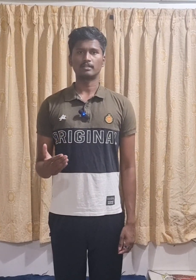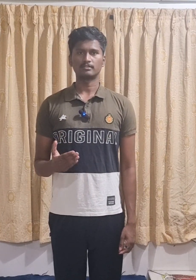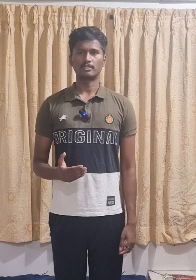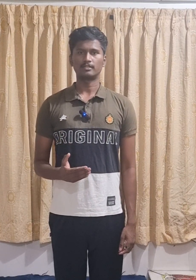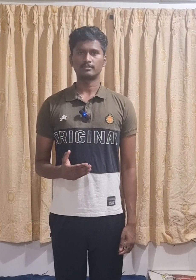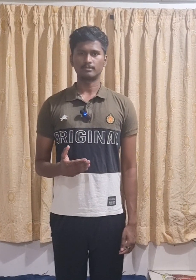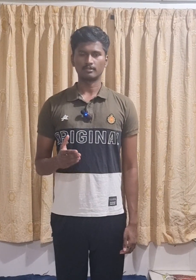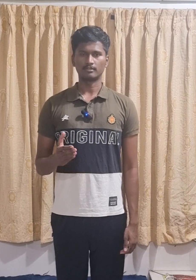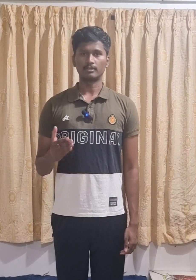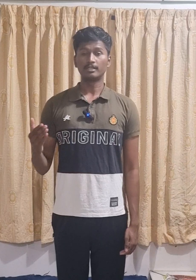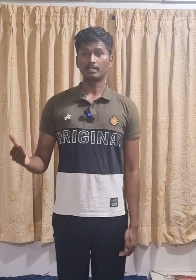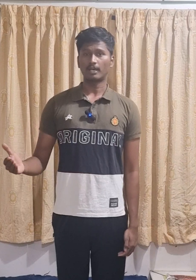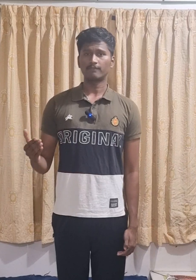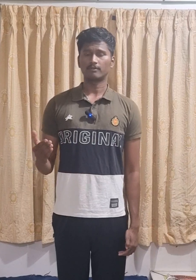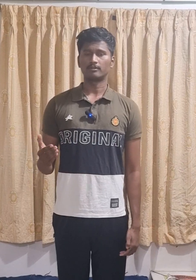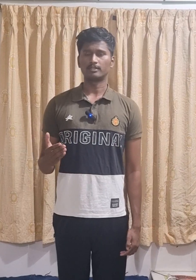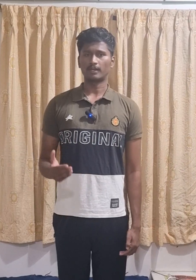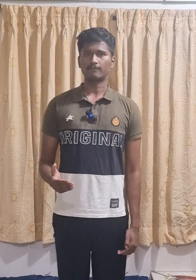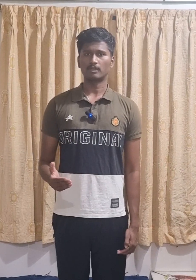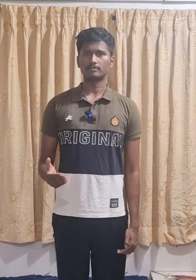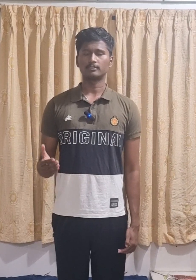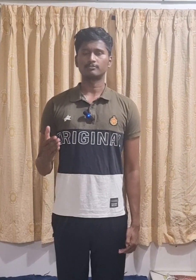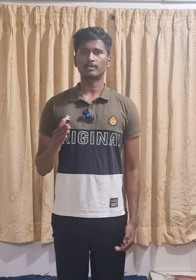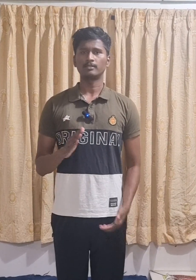that is the derived class